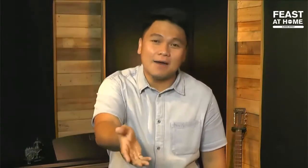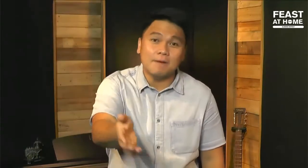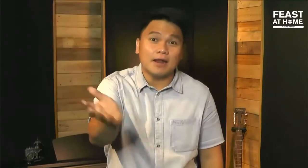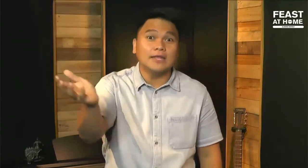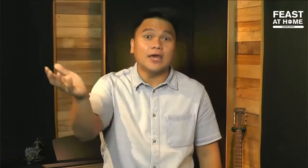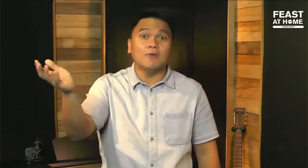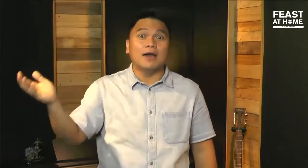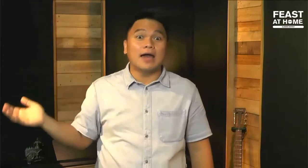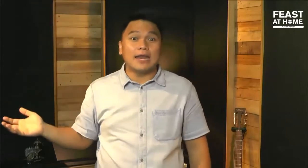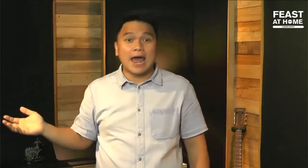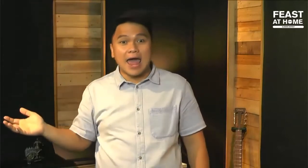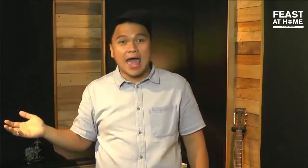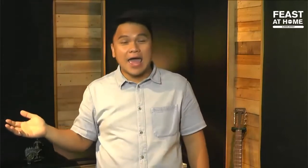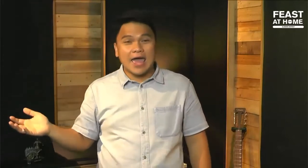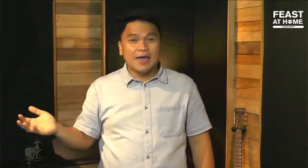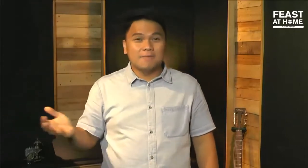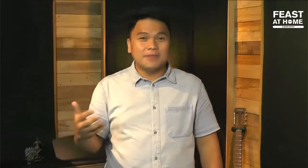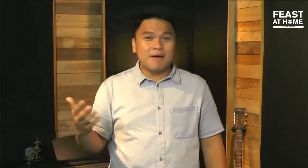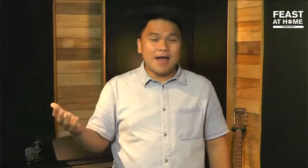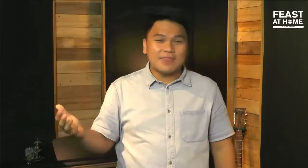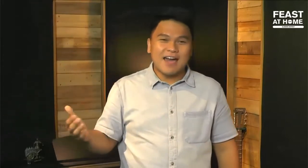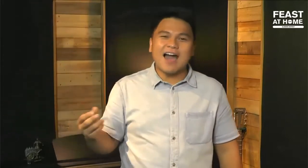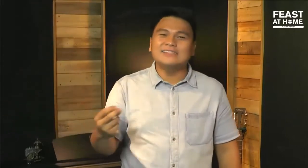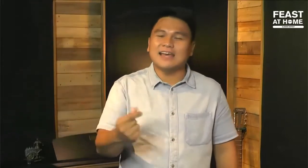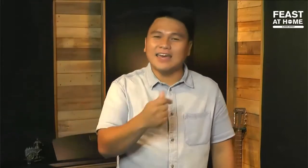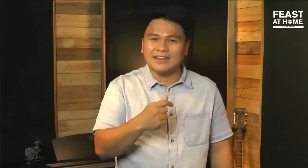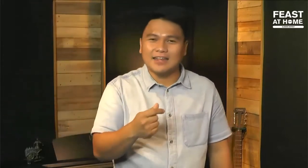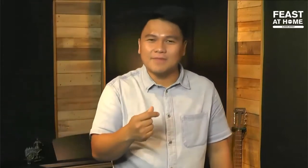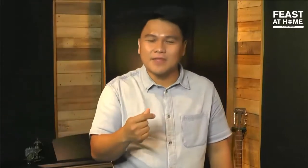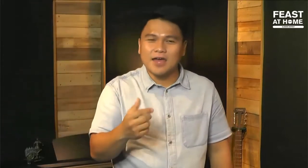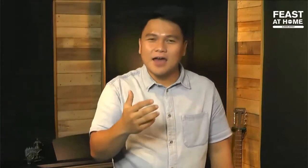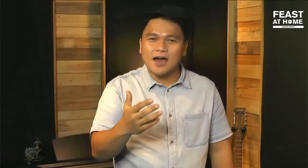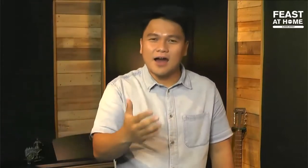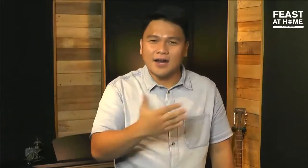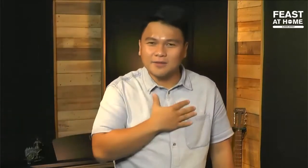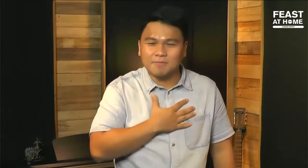bigla, parang di kayo magkakilala. Di ba? Ang sakit.